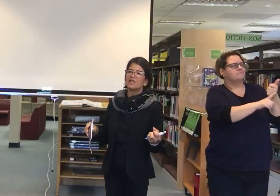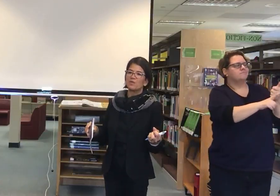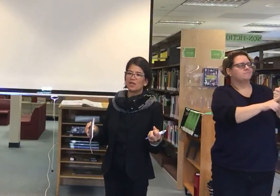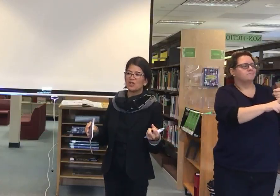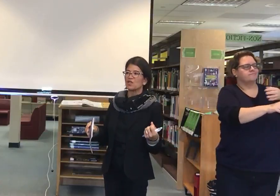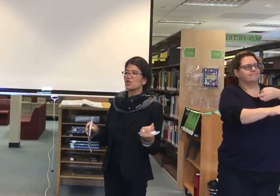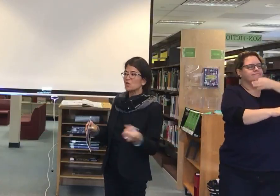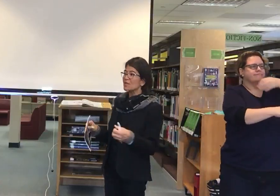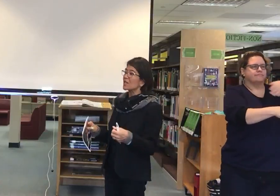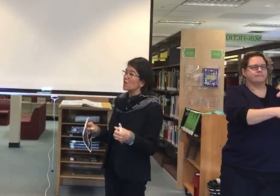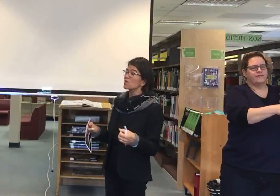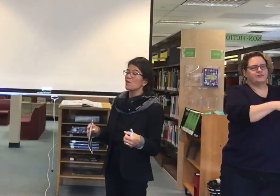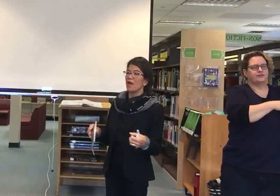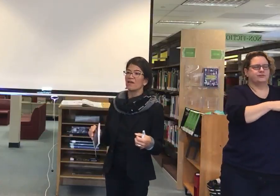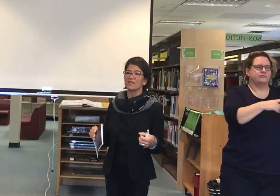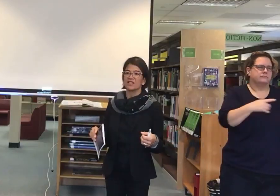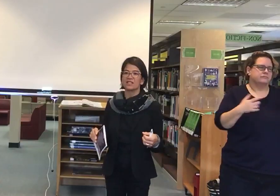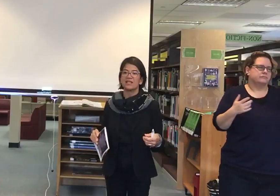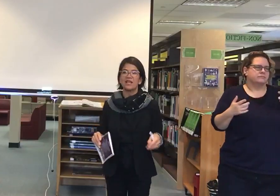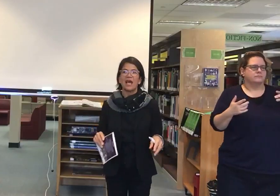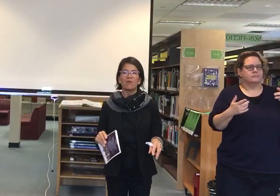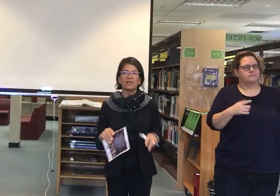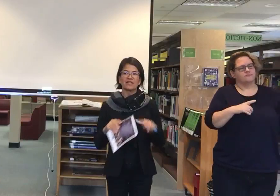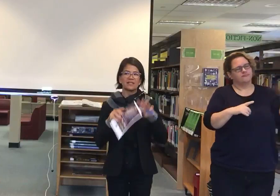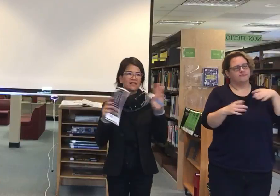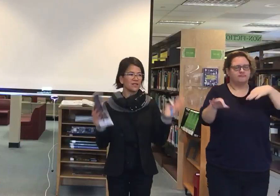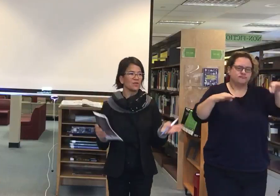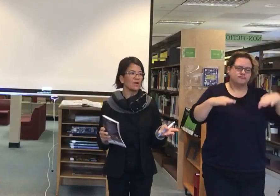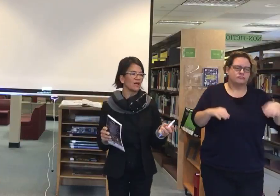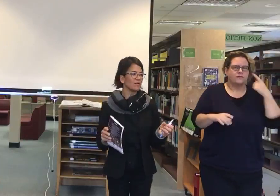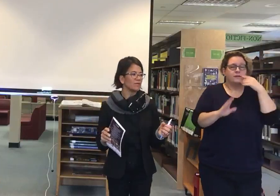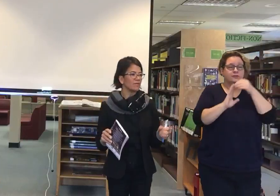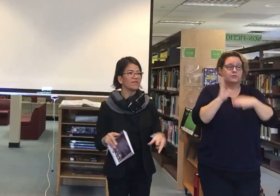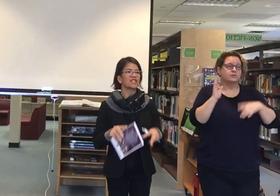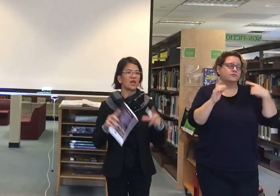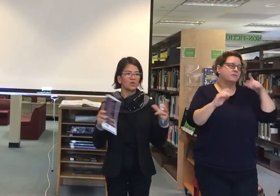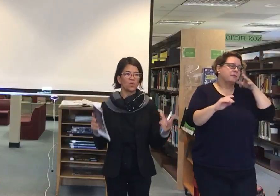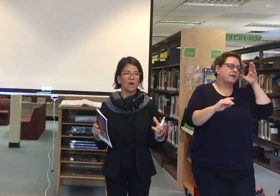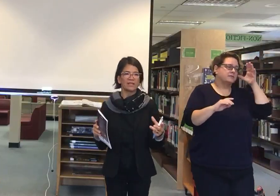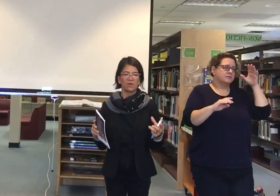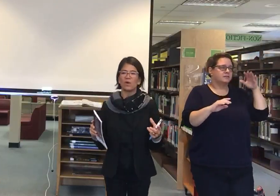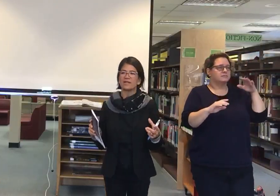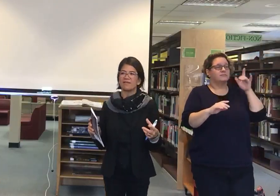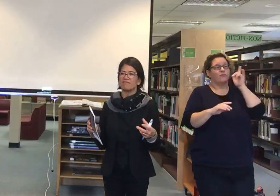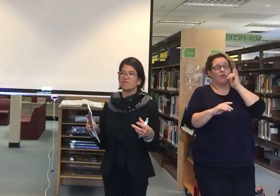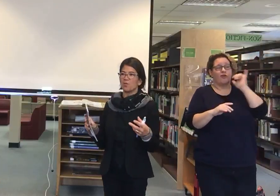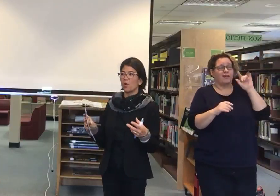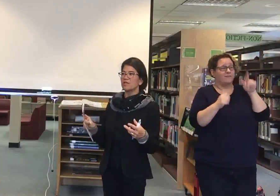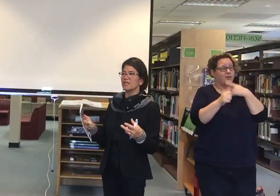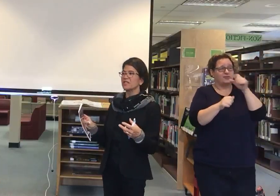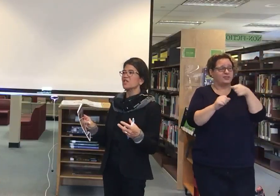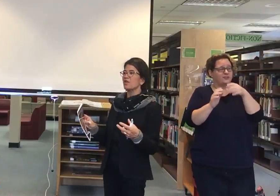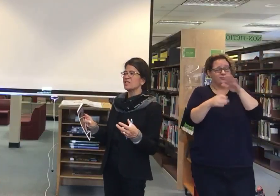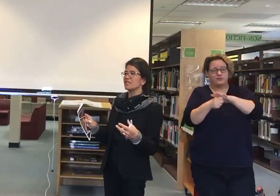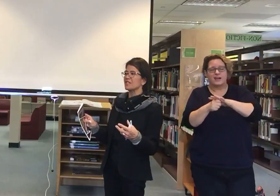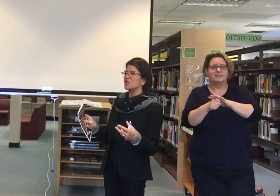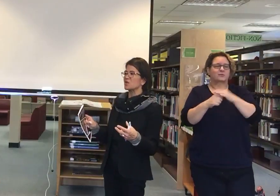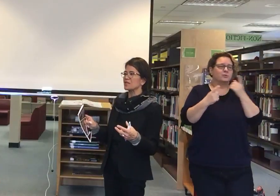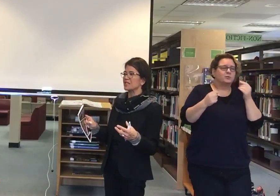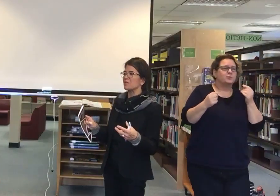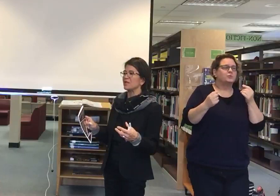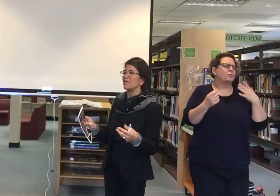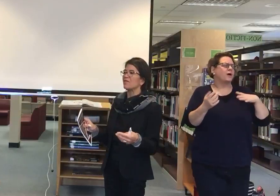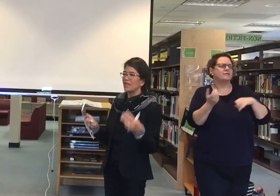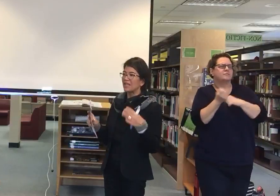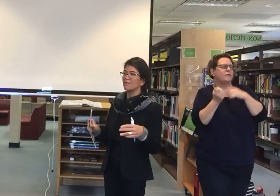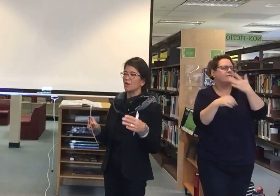people speak to the students and also the parents, and just helping to flesh out what supports and considerations these